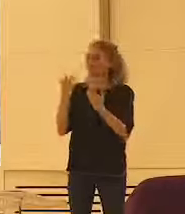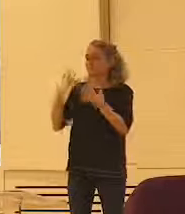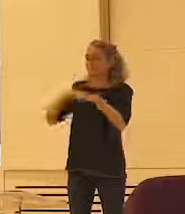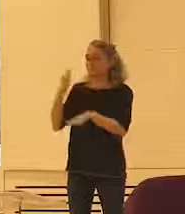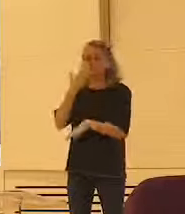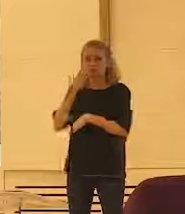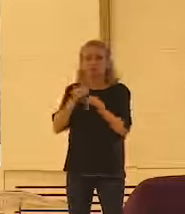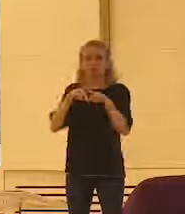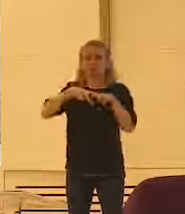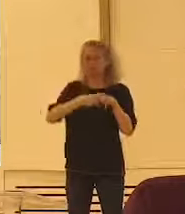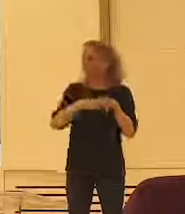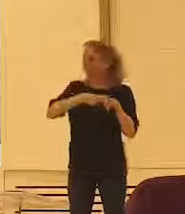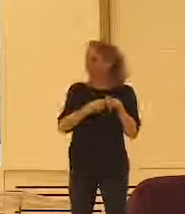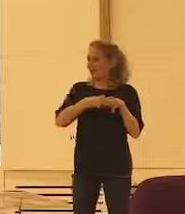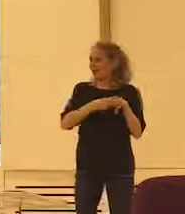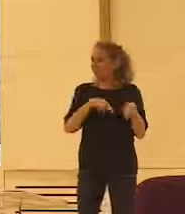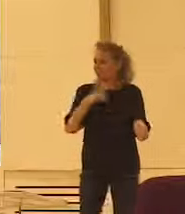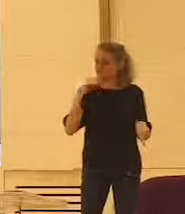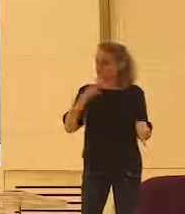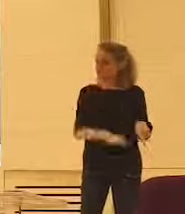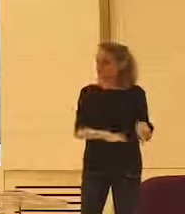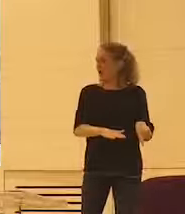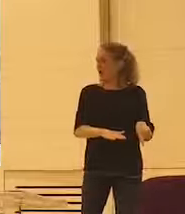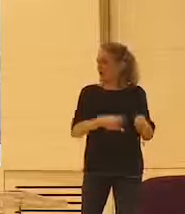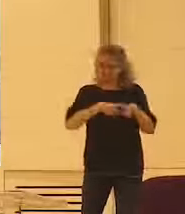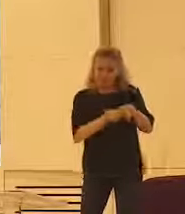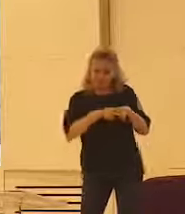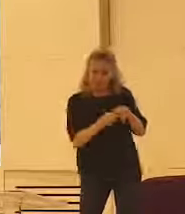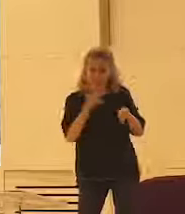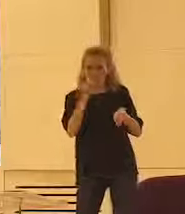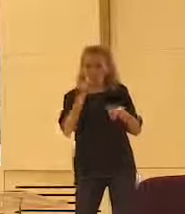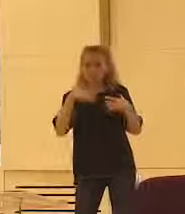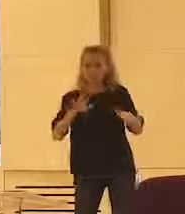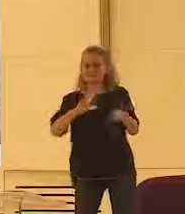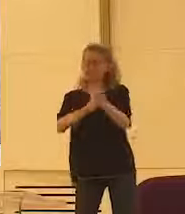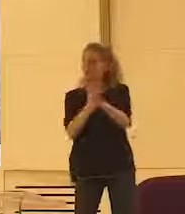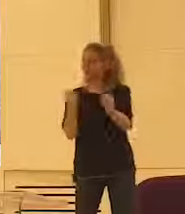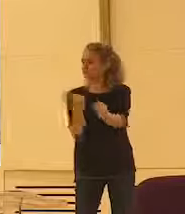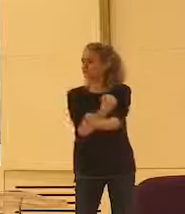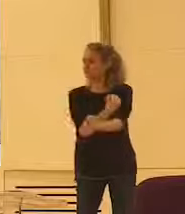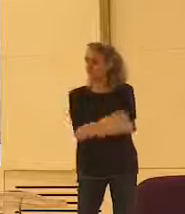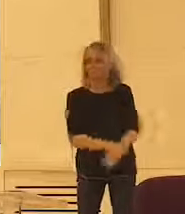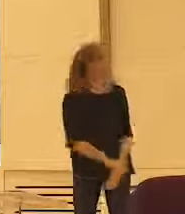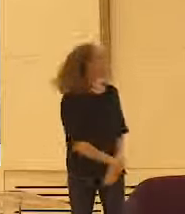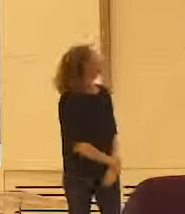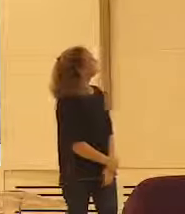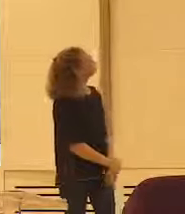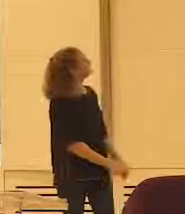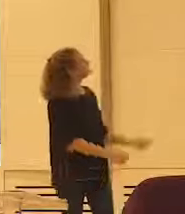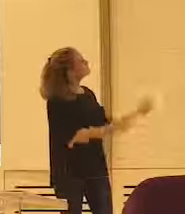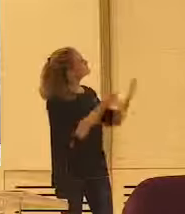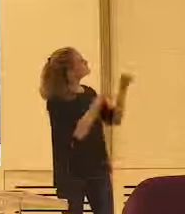time. But again, if they're in mainstream, where's the repairing done?